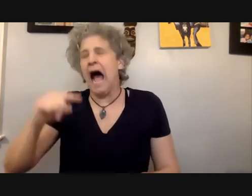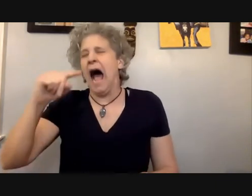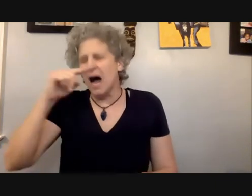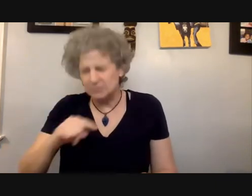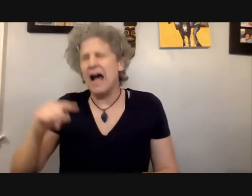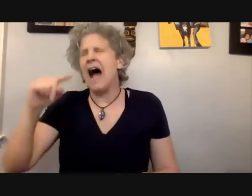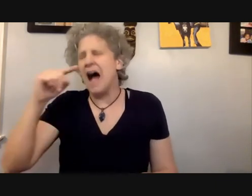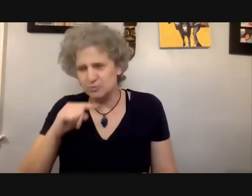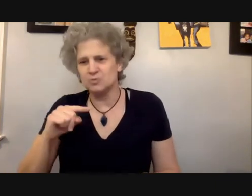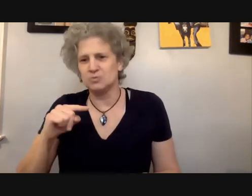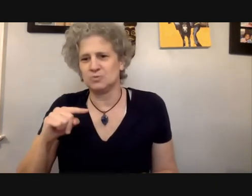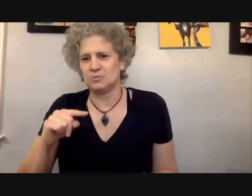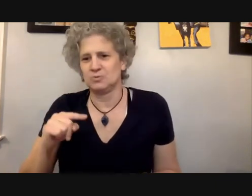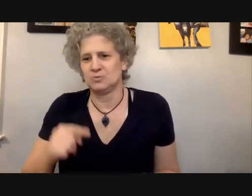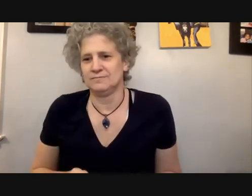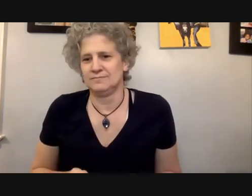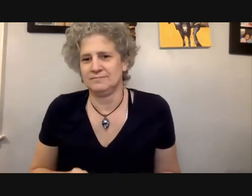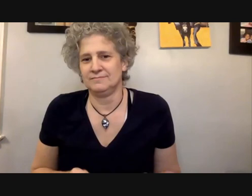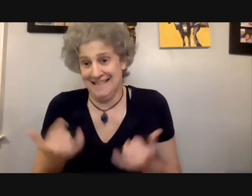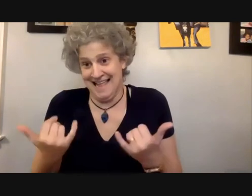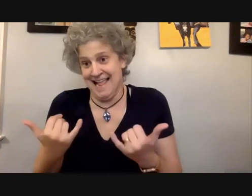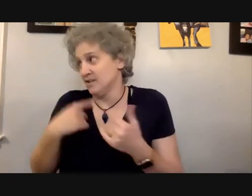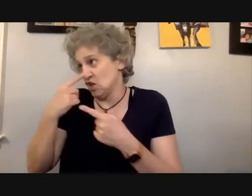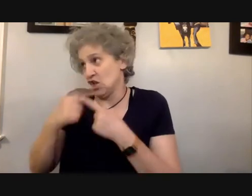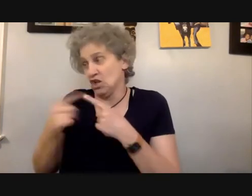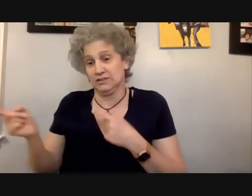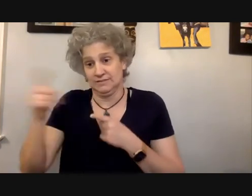Okay. Or to sneeze repeatedly.